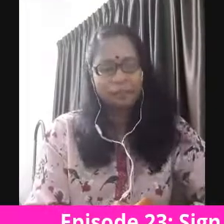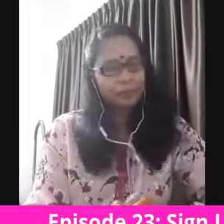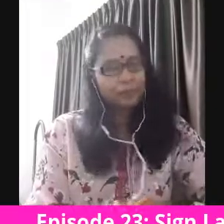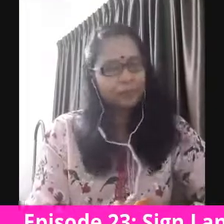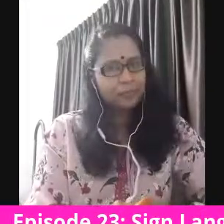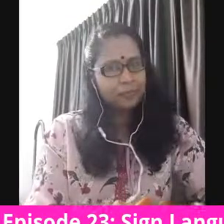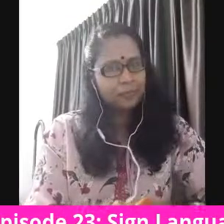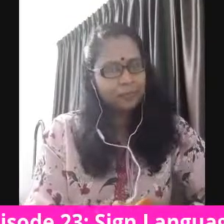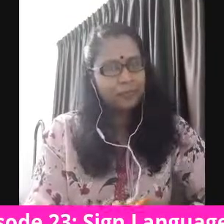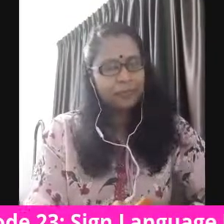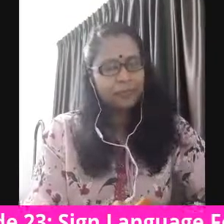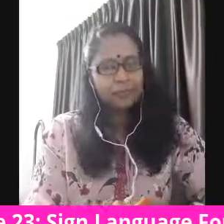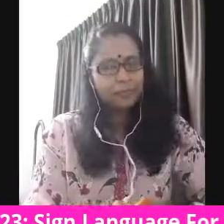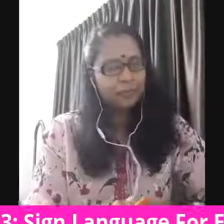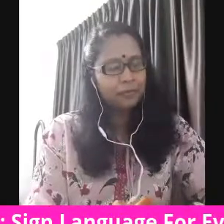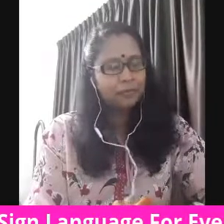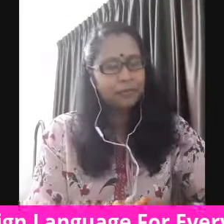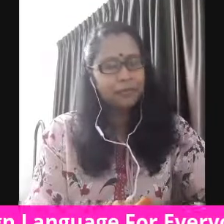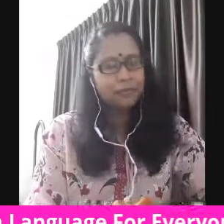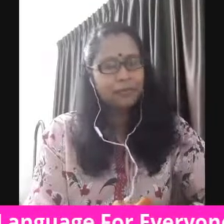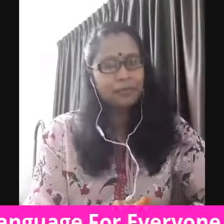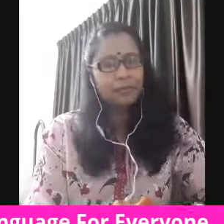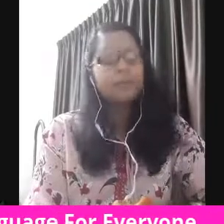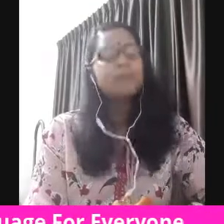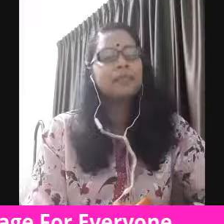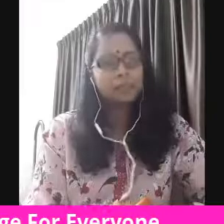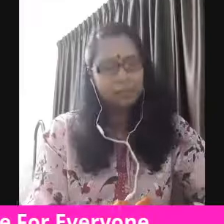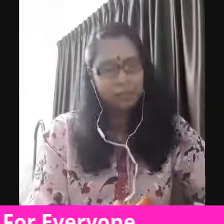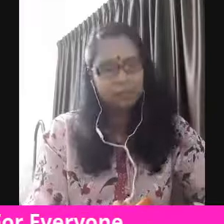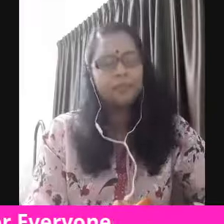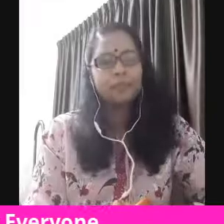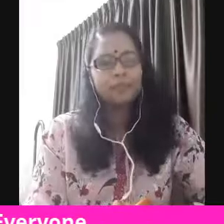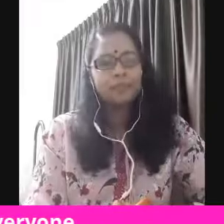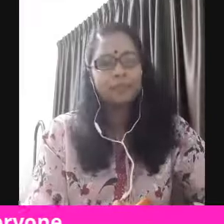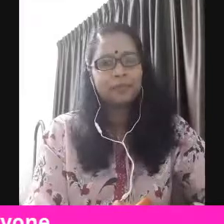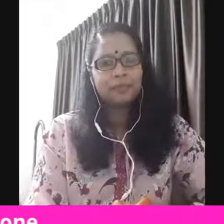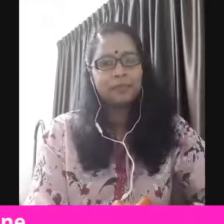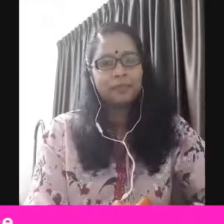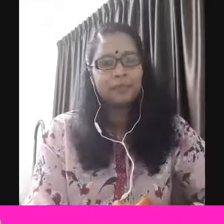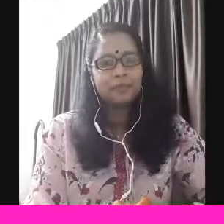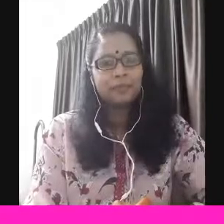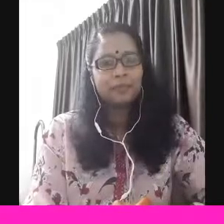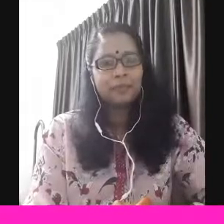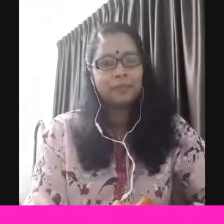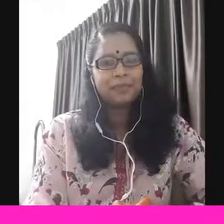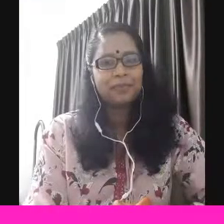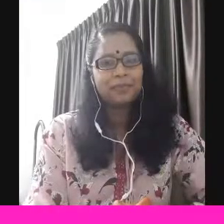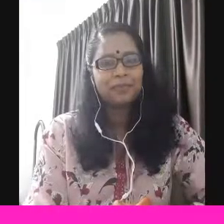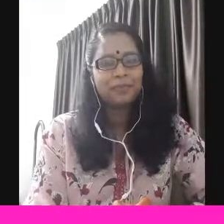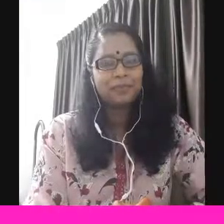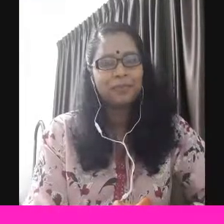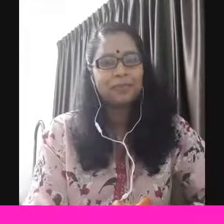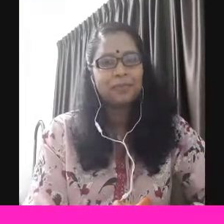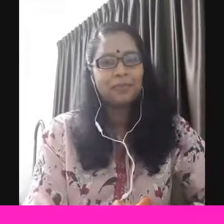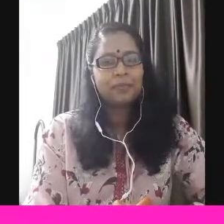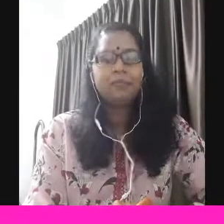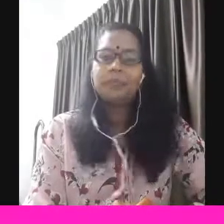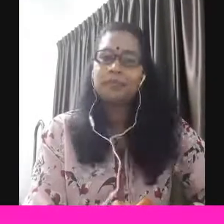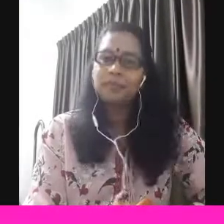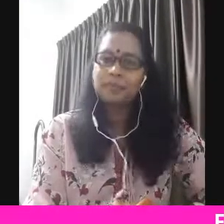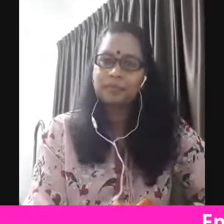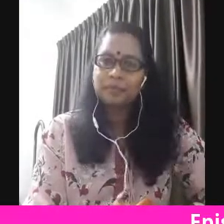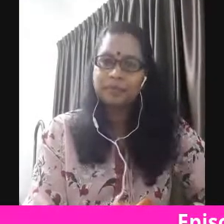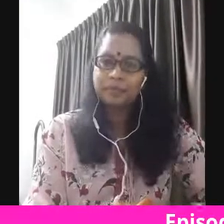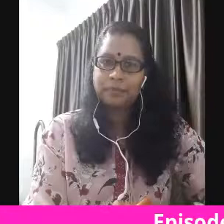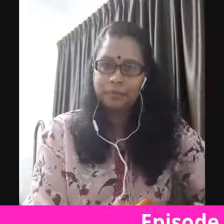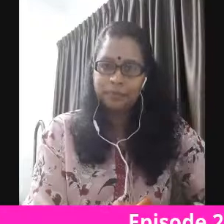let's say someone like a foreigner comes, most likely the sign language which they